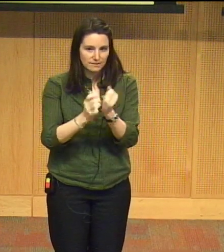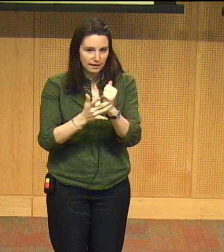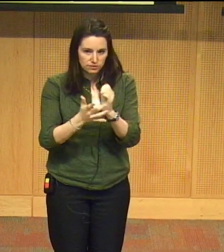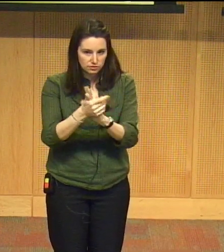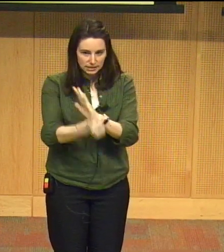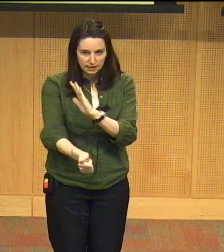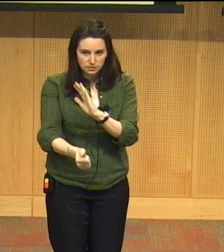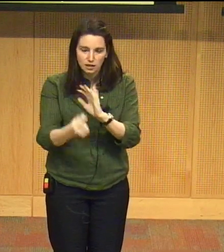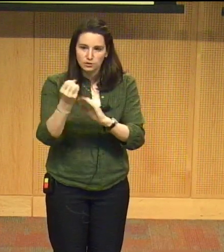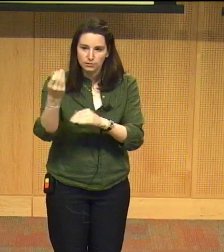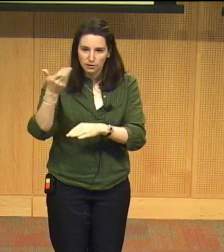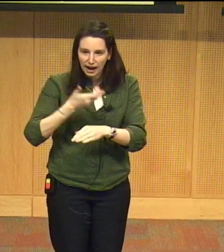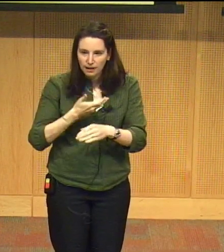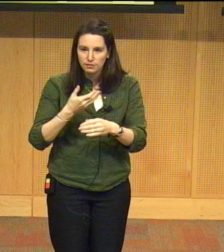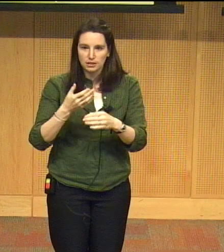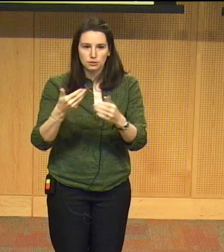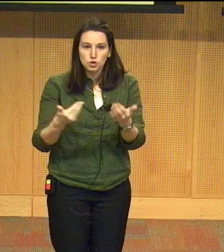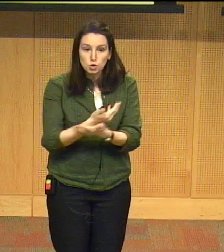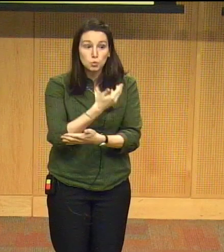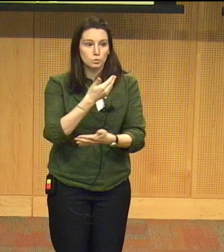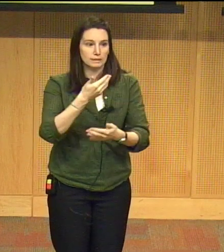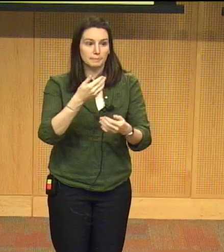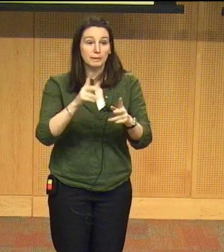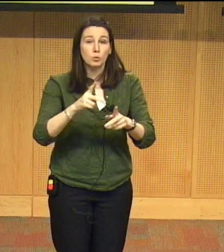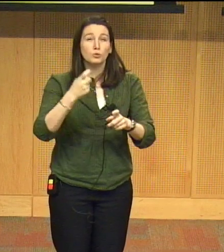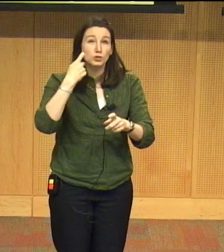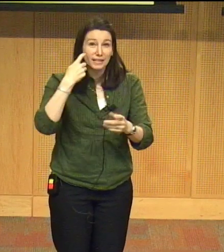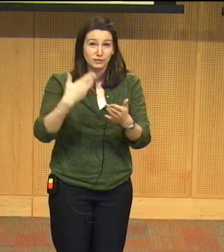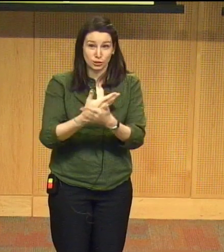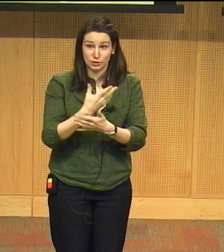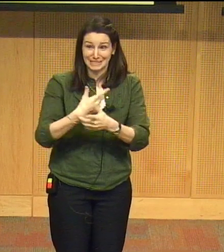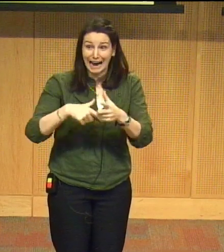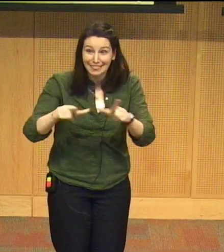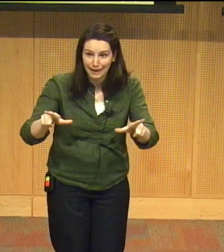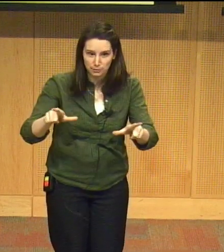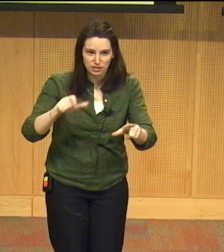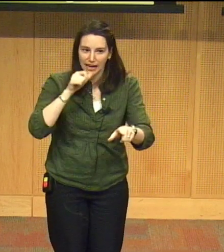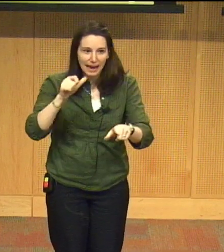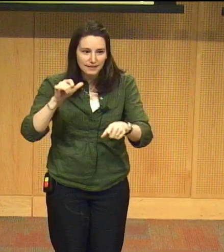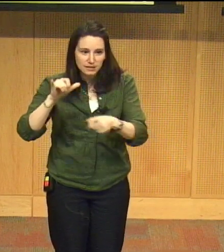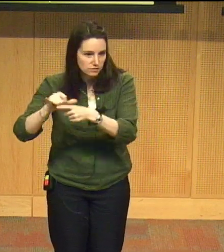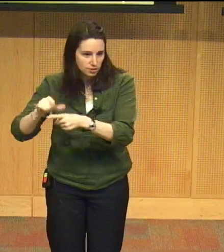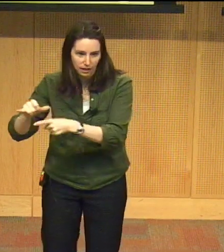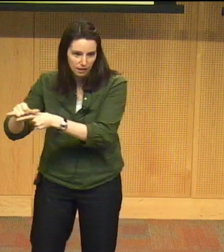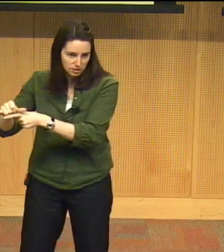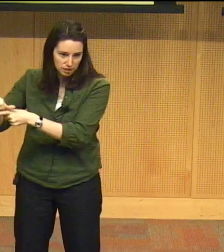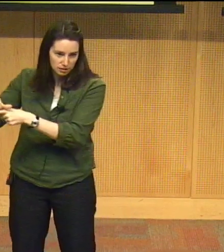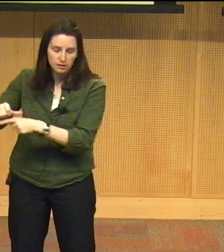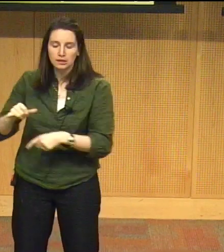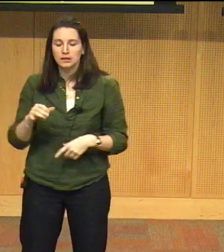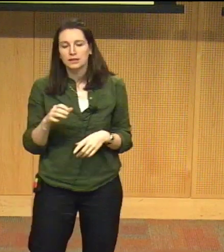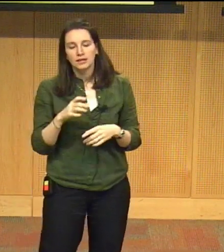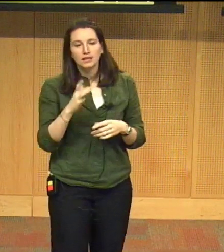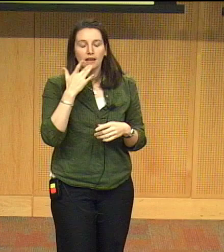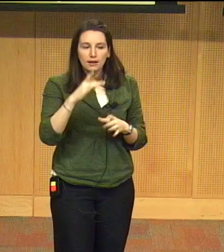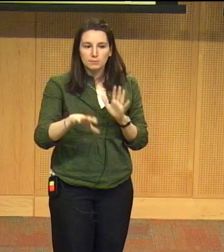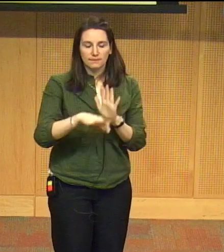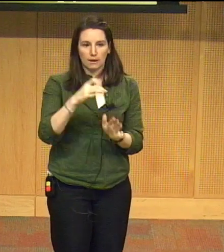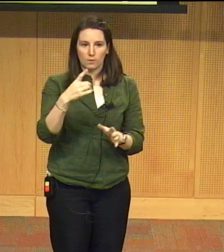technical skills. So they were hiring new people who just learned sign language, not even terminology. Luckily, we found one